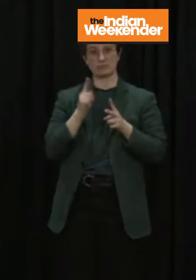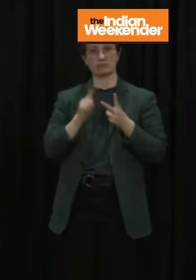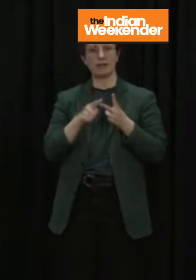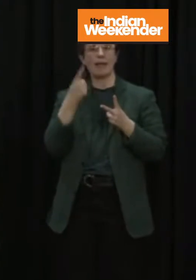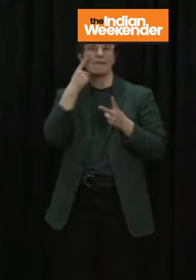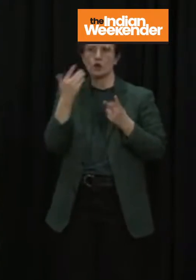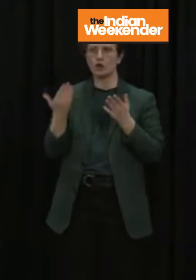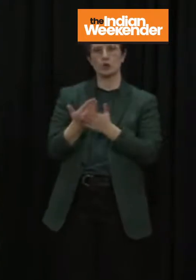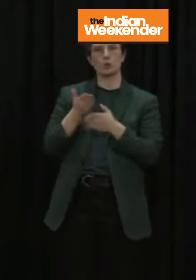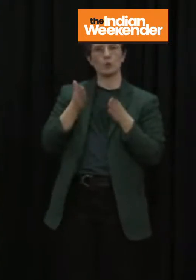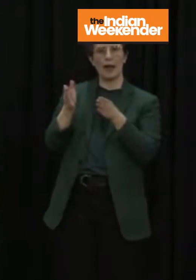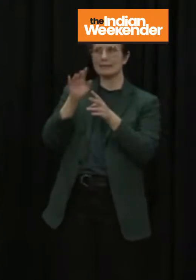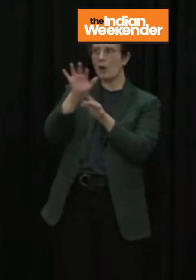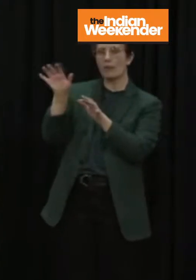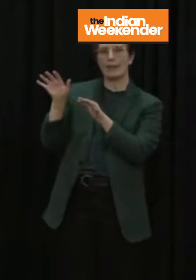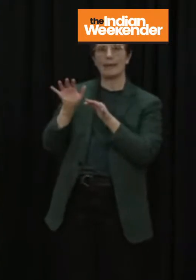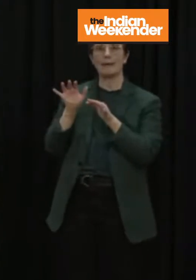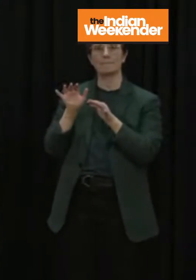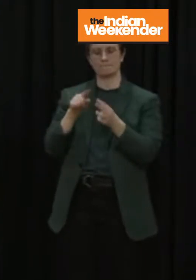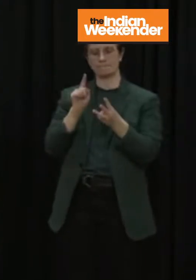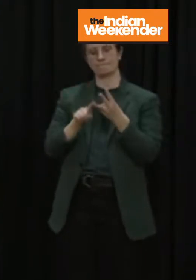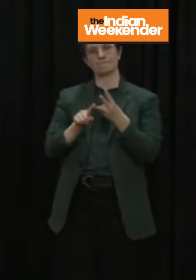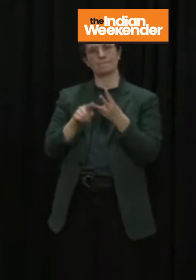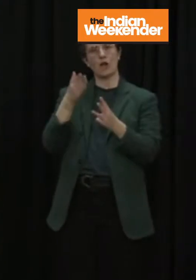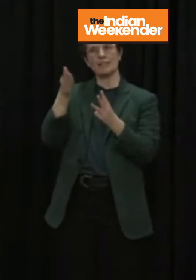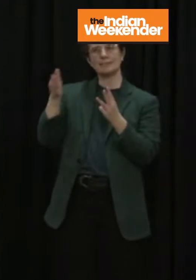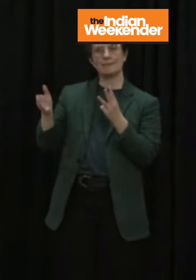and adopted, and identify opportunities to